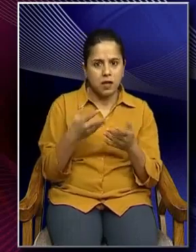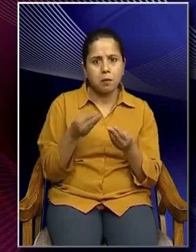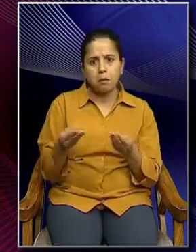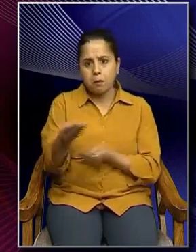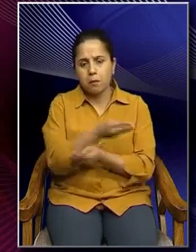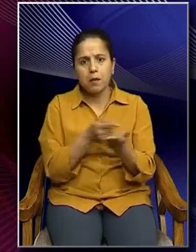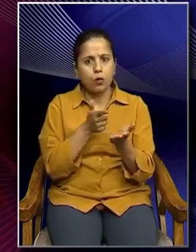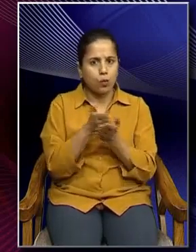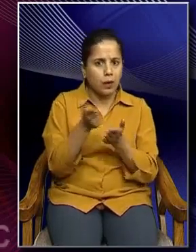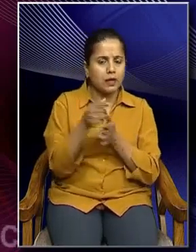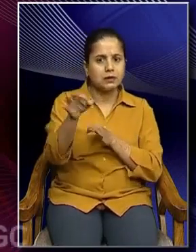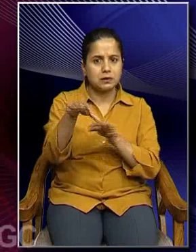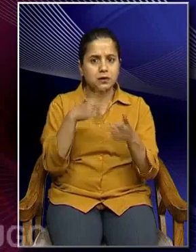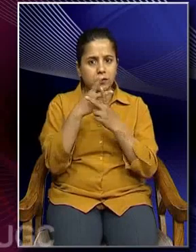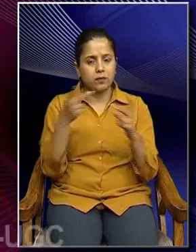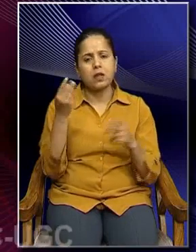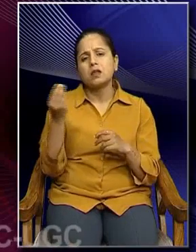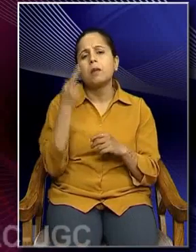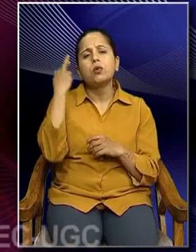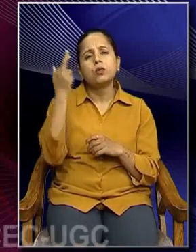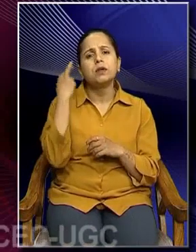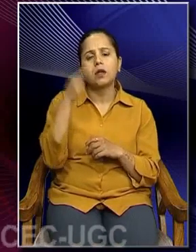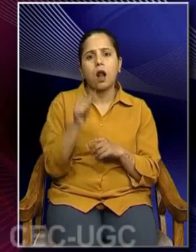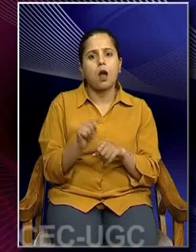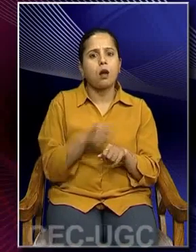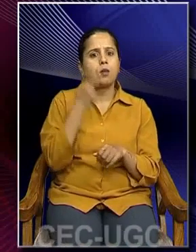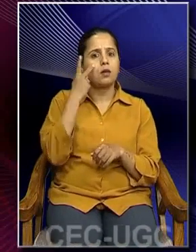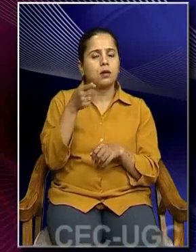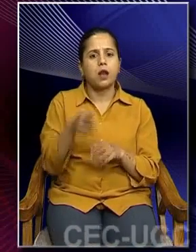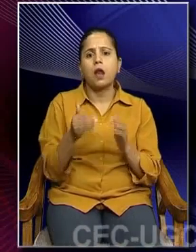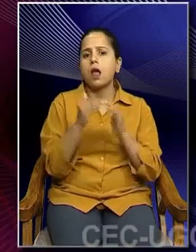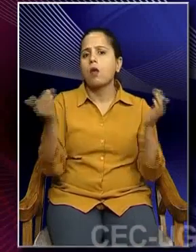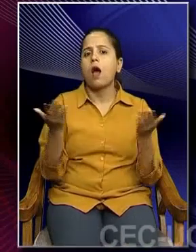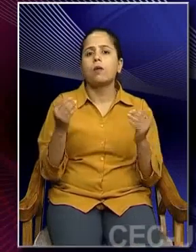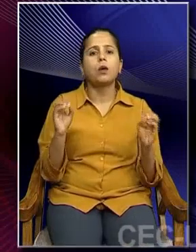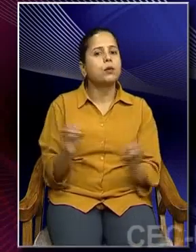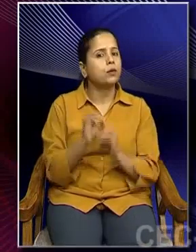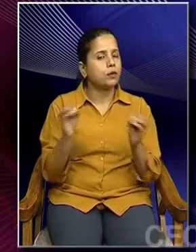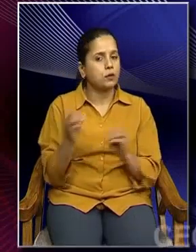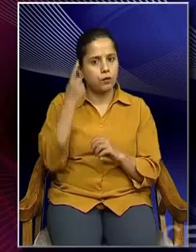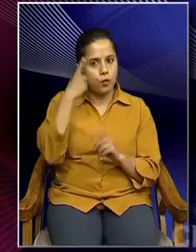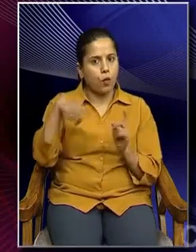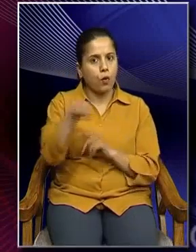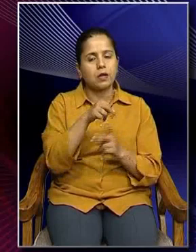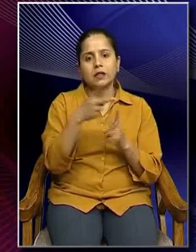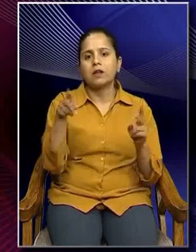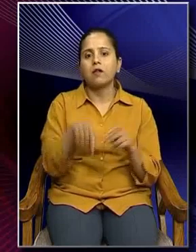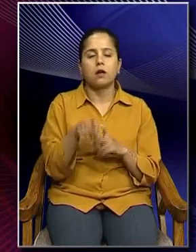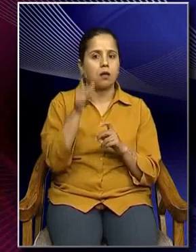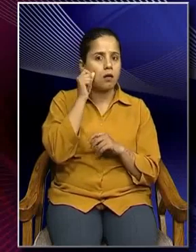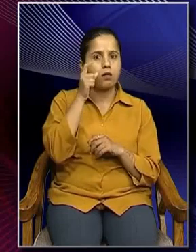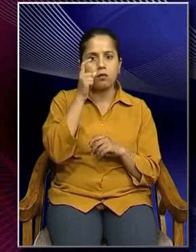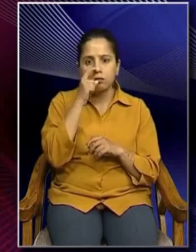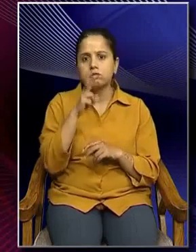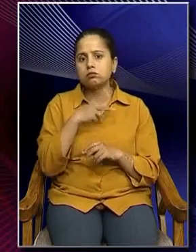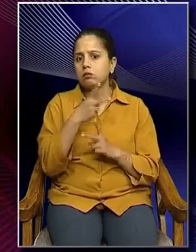villages and cities, for some reason opportunities are not equally available for people from different gender identities.